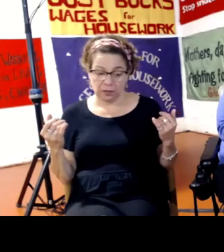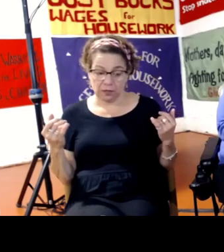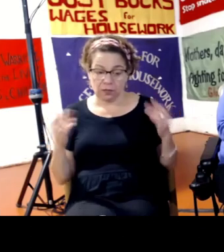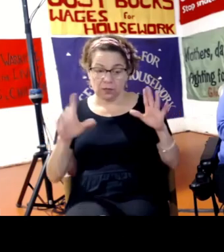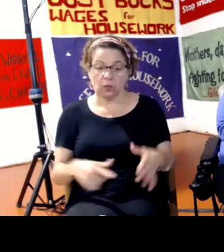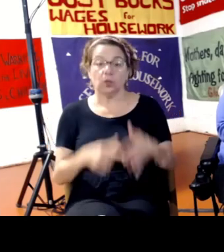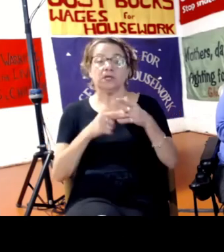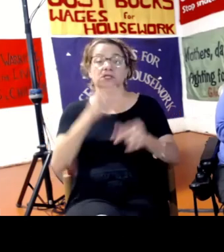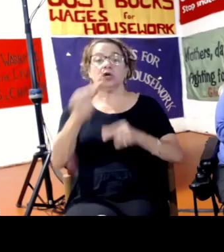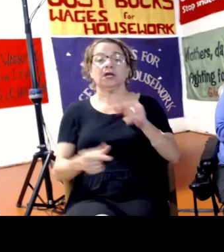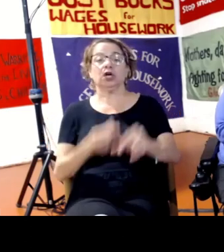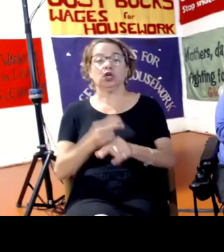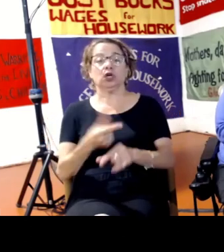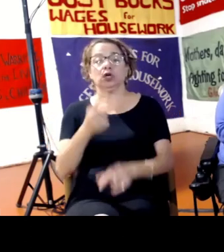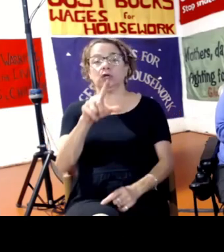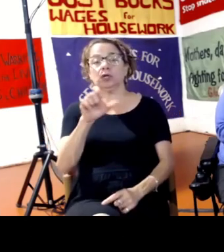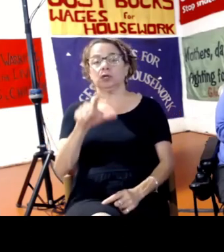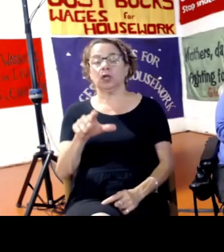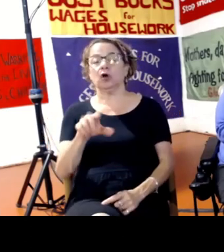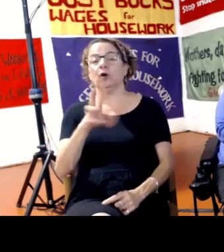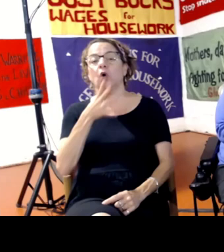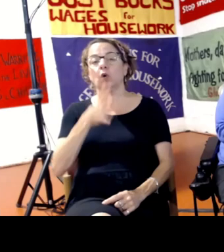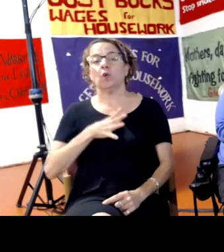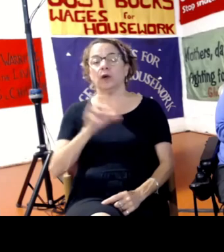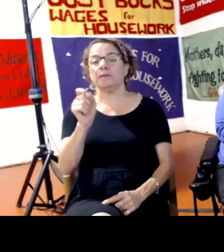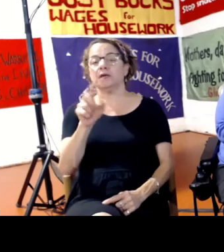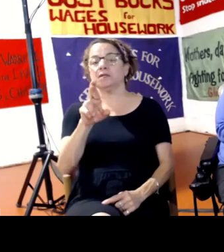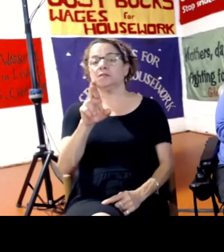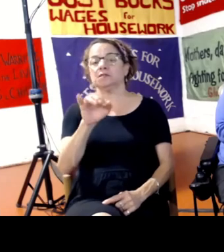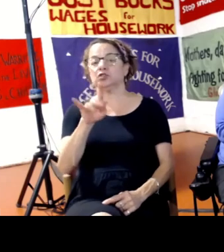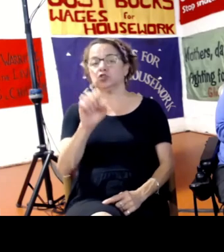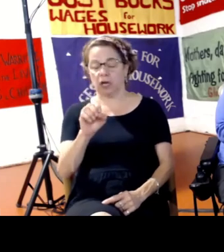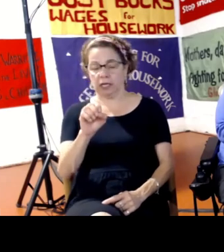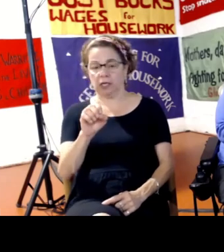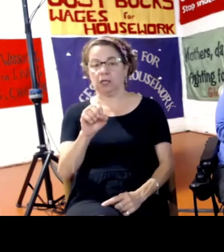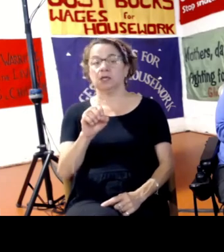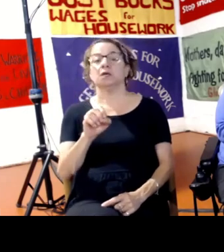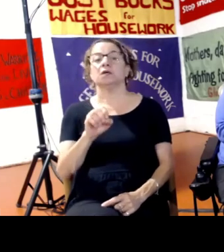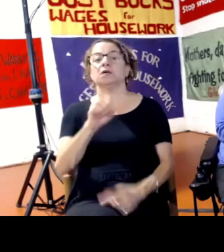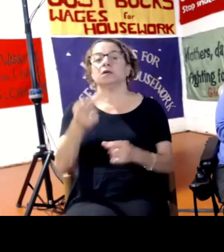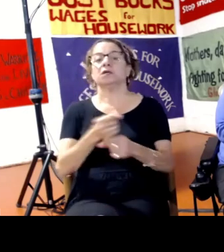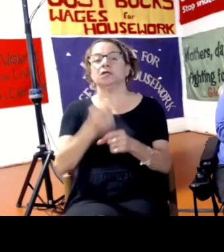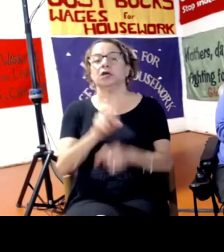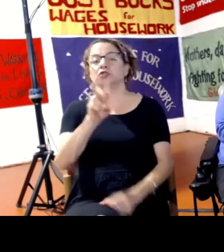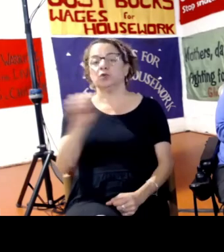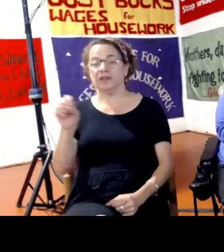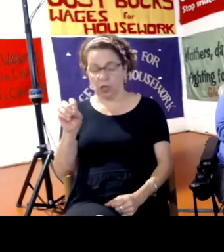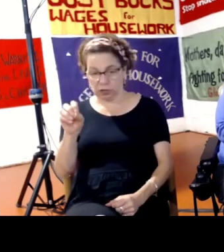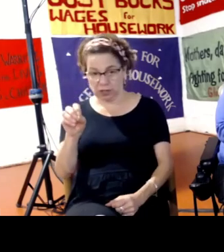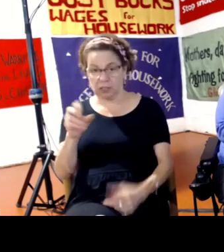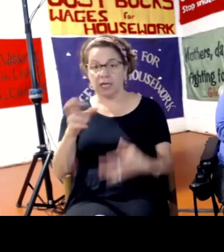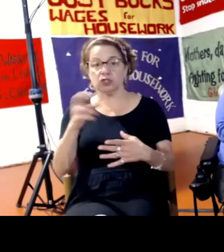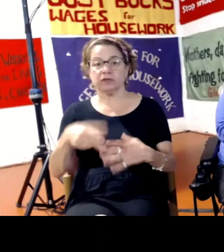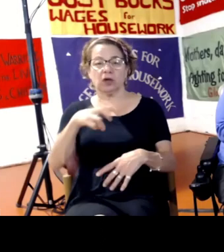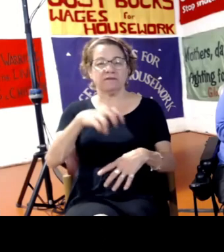Global Women's Strike on 8 March 2000 as a result of the Irish women who were part of our network